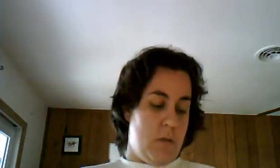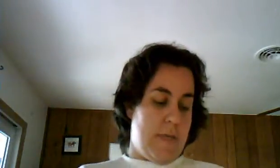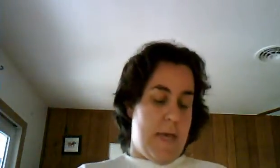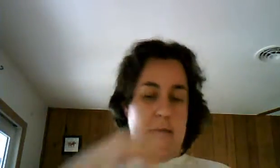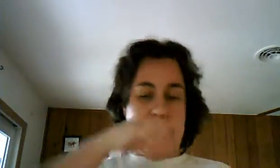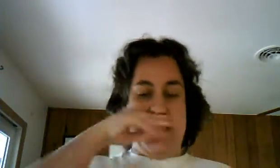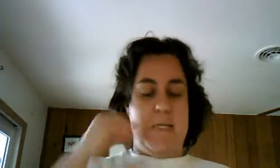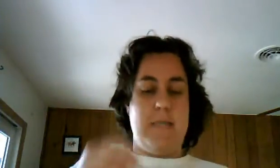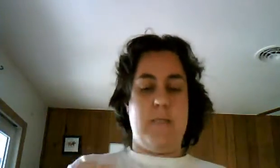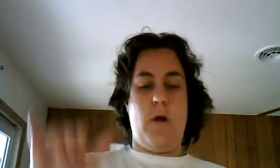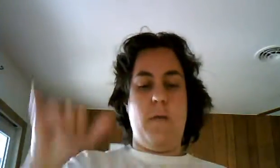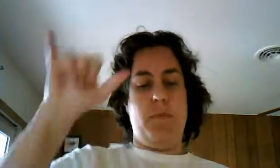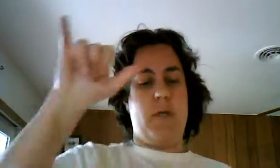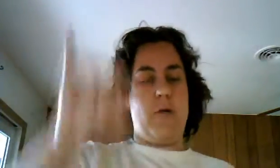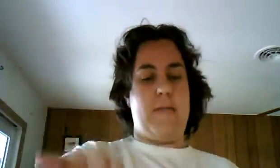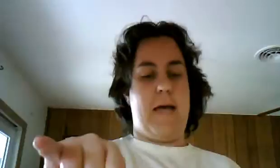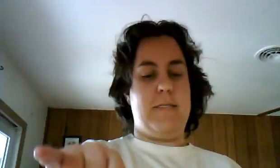Okay, to stay somewhere, you're going to go like that, stay.